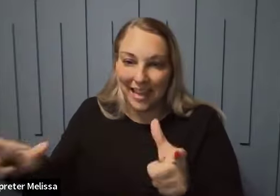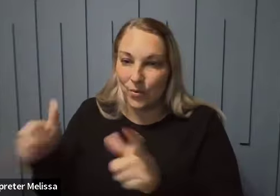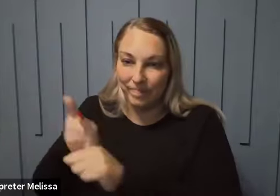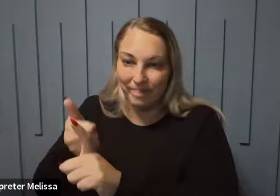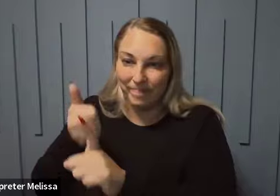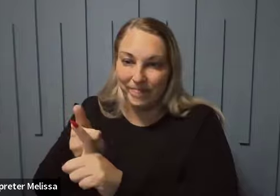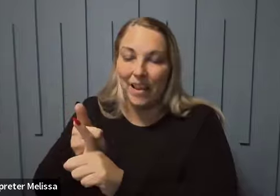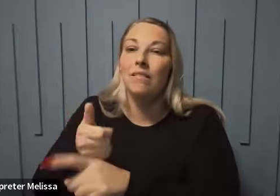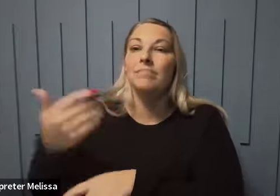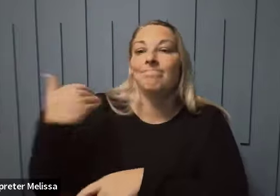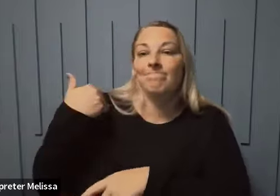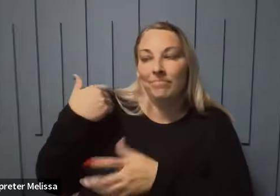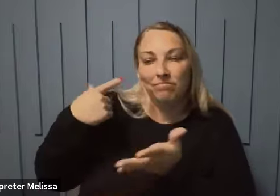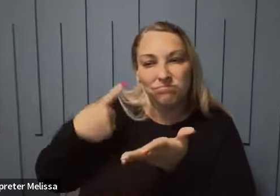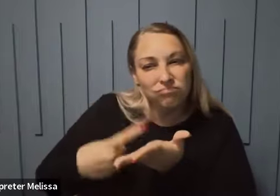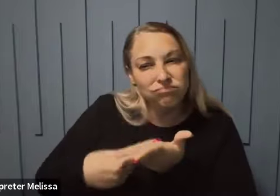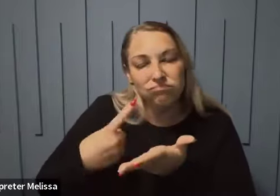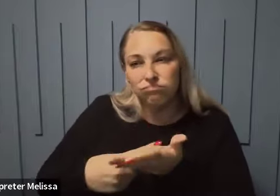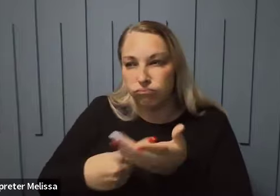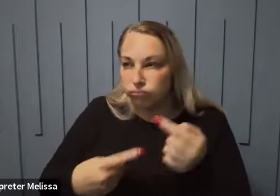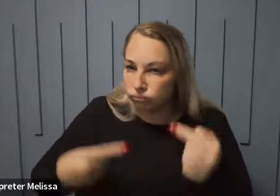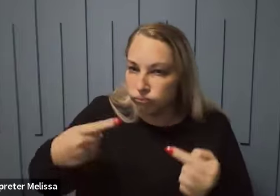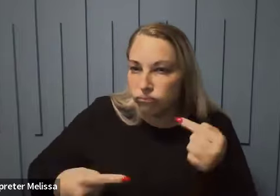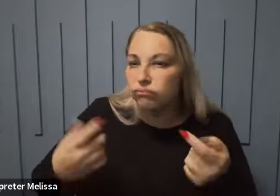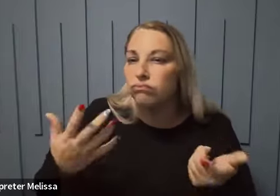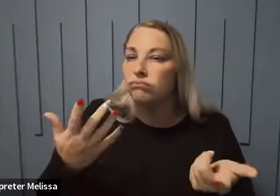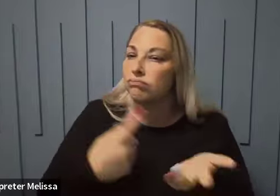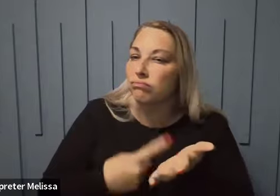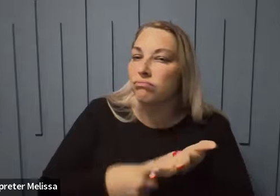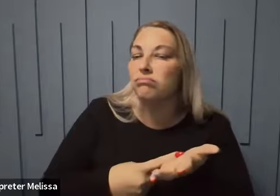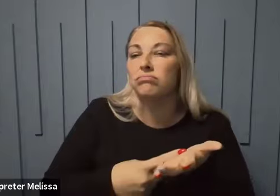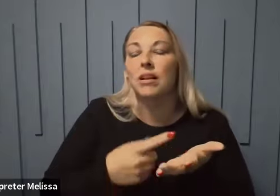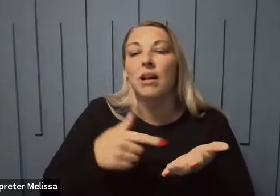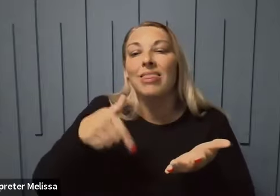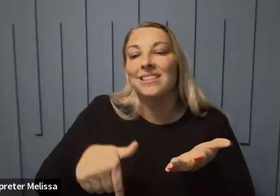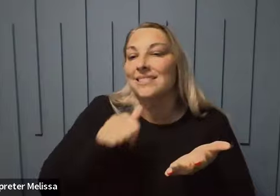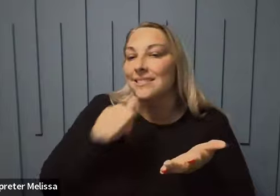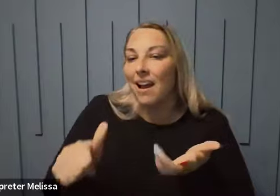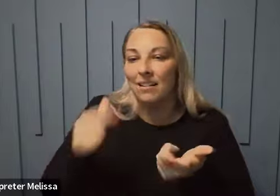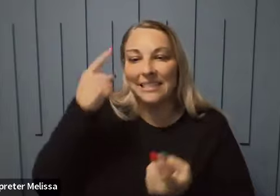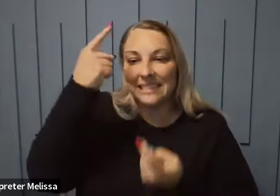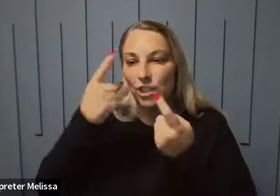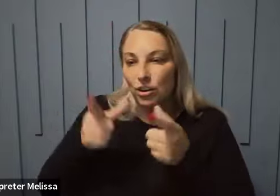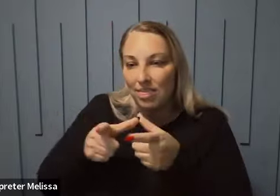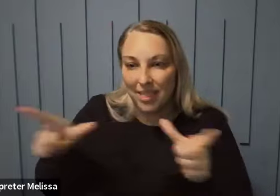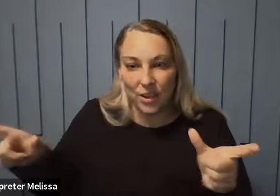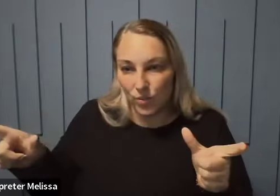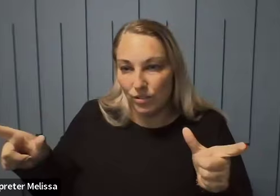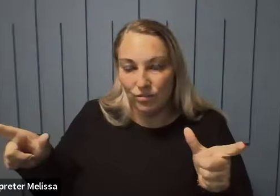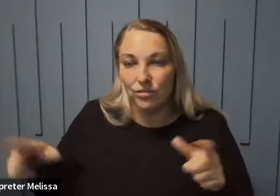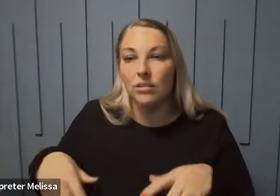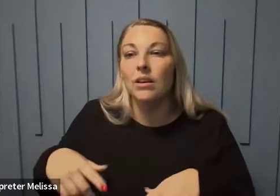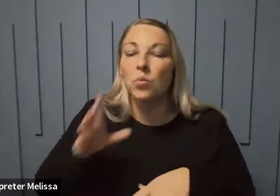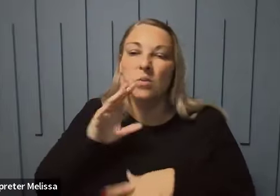cued speech journey here at ISD. We don't consider cued speech a language, and we're going to talk about this kind of more in a minute, but